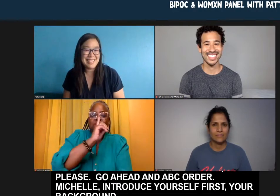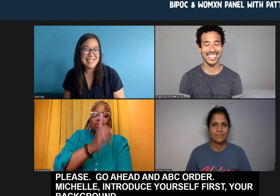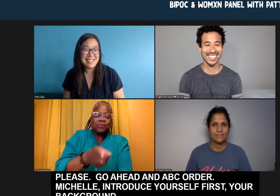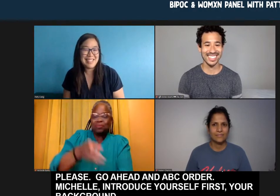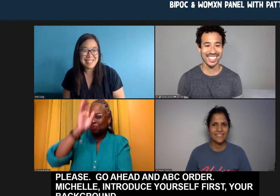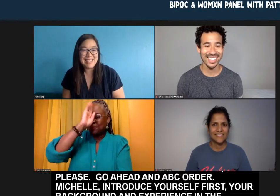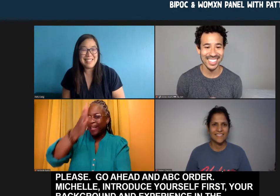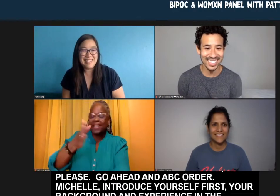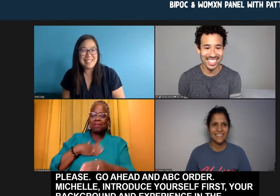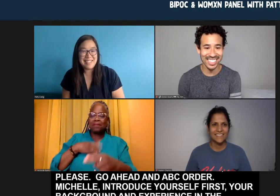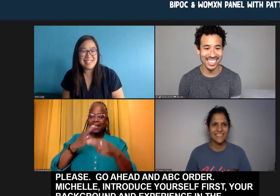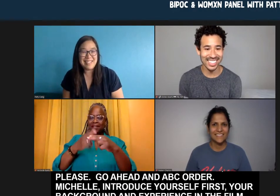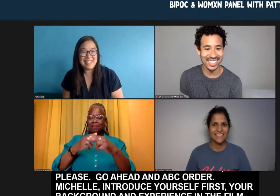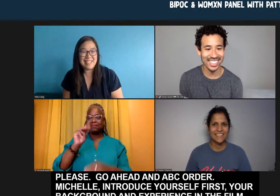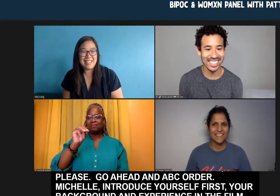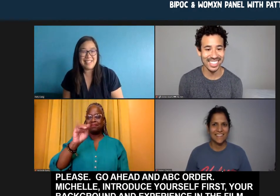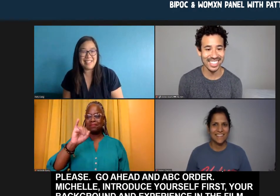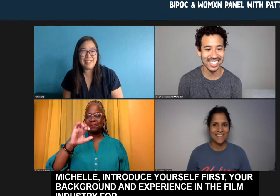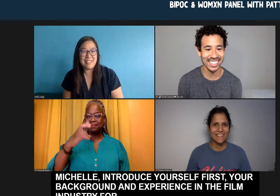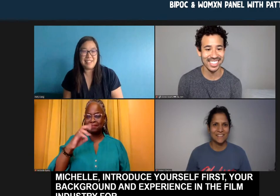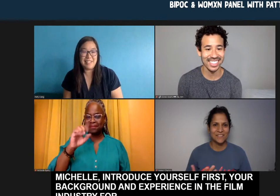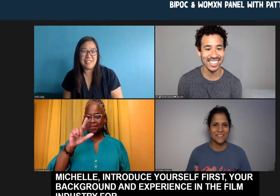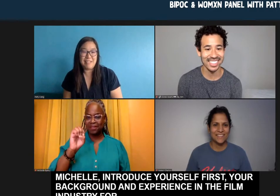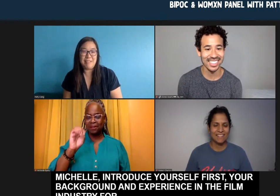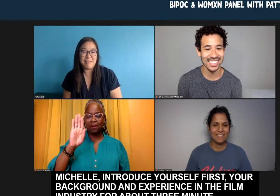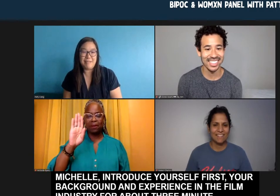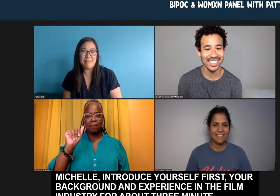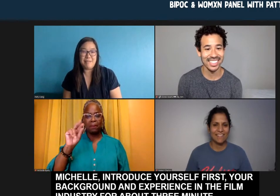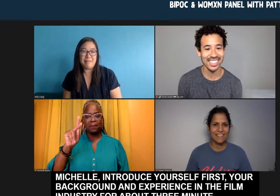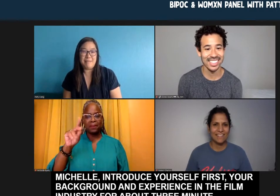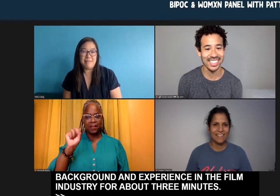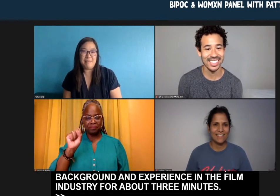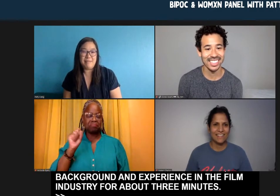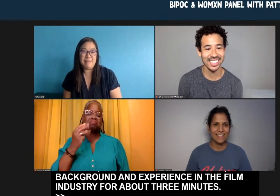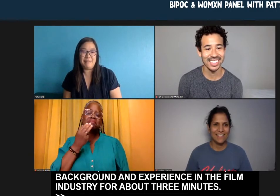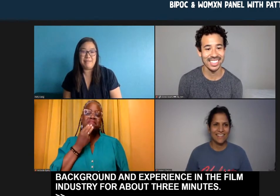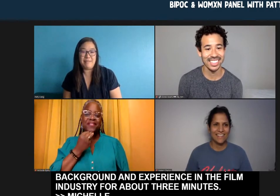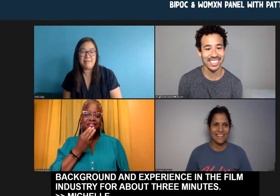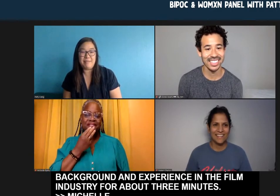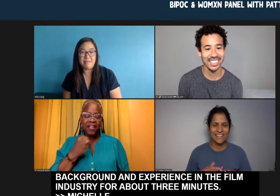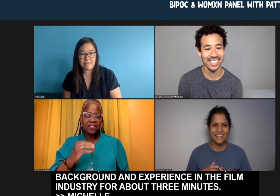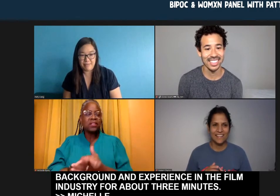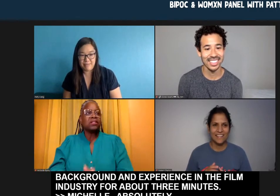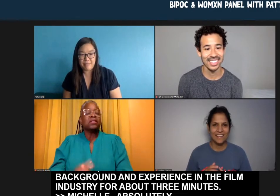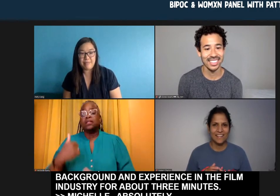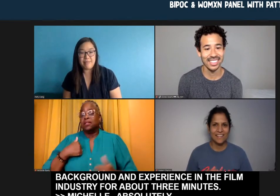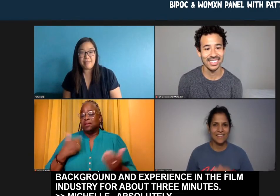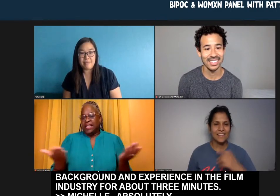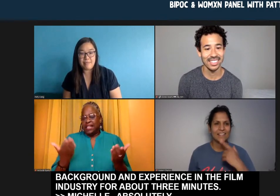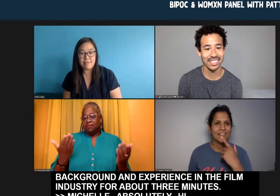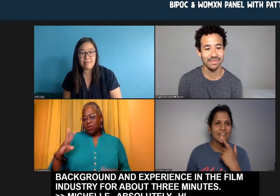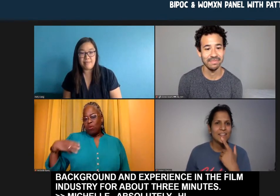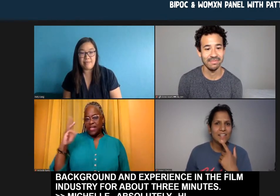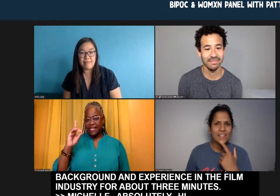3 minutes. Sure. Absolutely. Hi. So my name is Michelle Banks. My name sign is this.